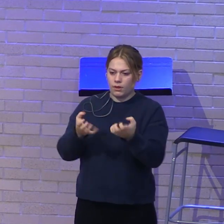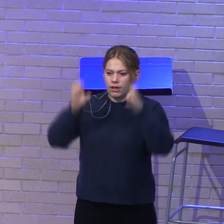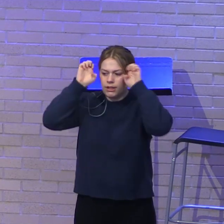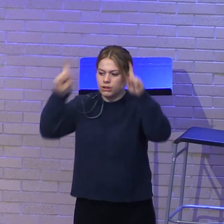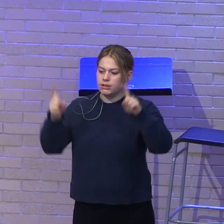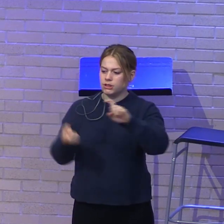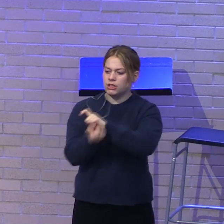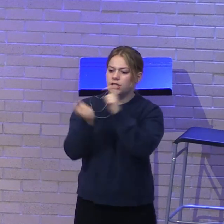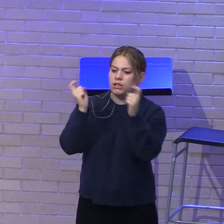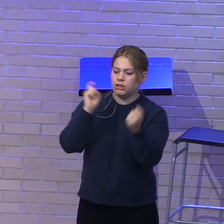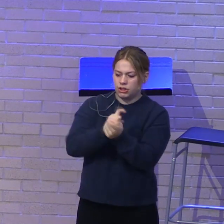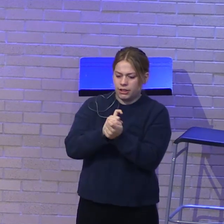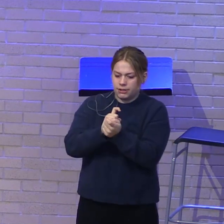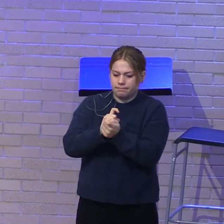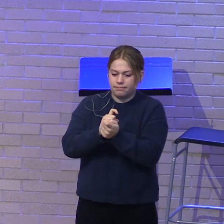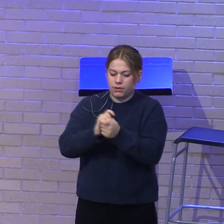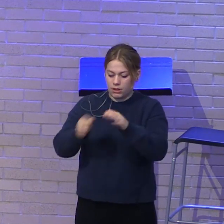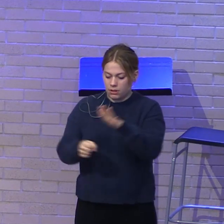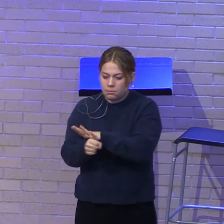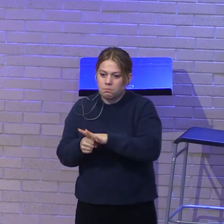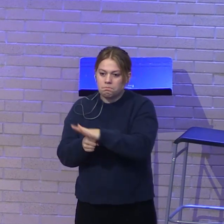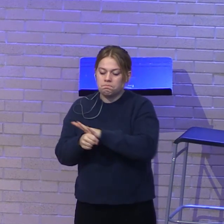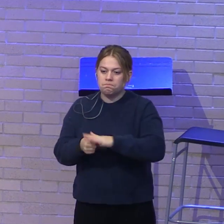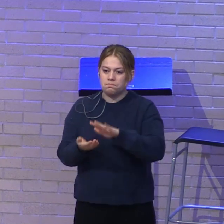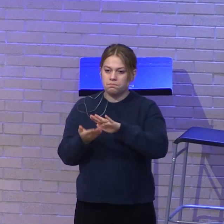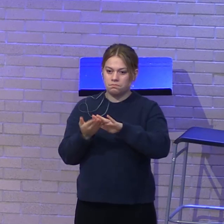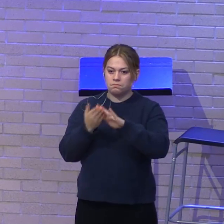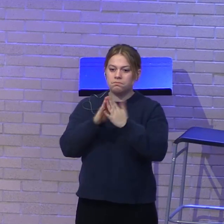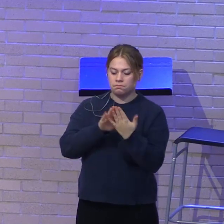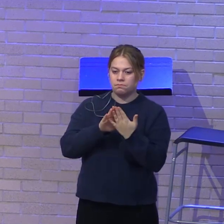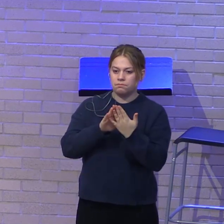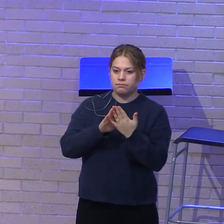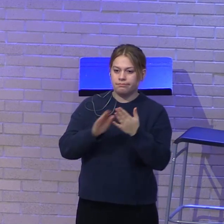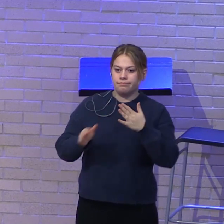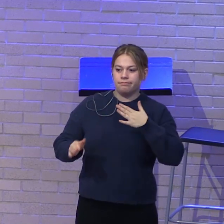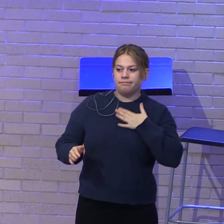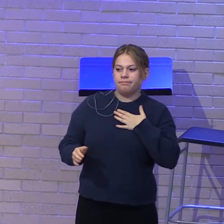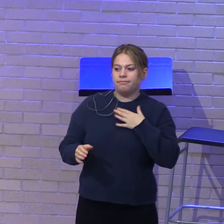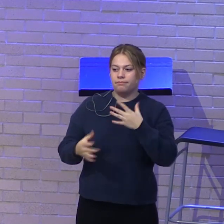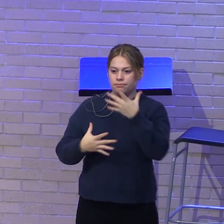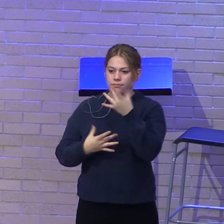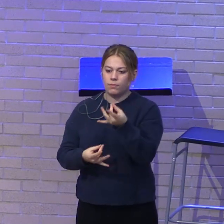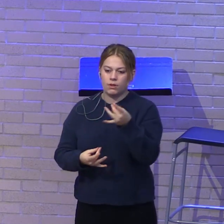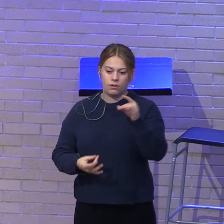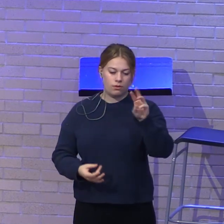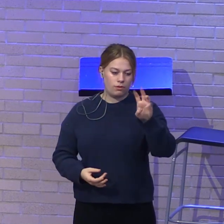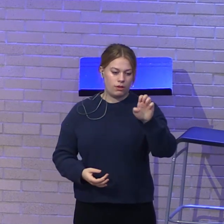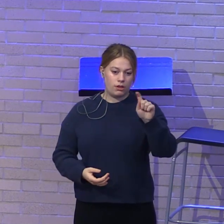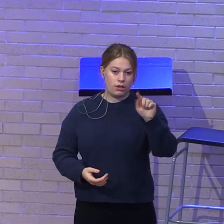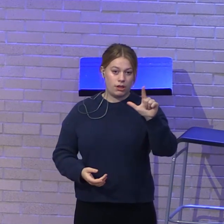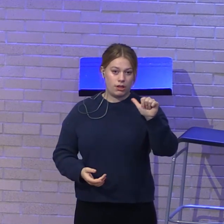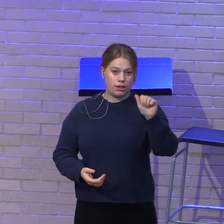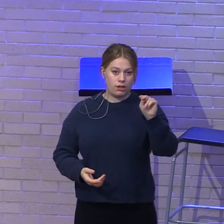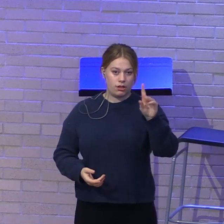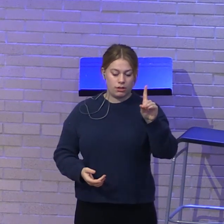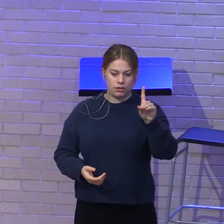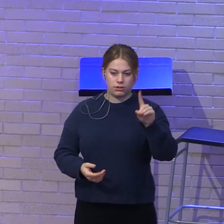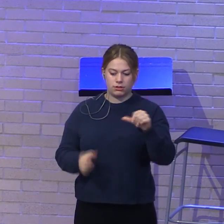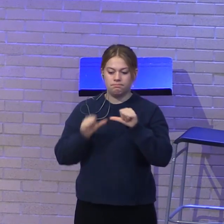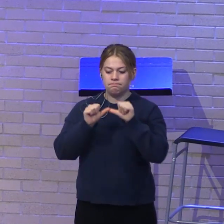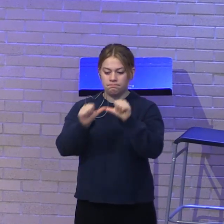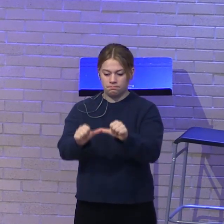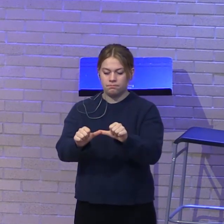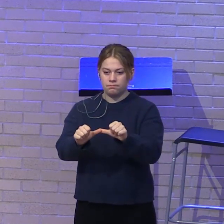difference in my local community. My main interest is in wetland conservation, and I would love to be able